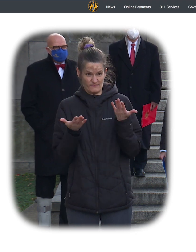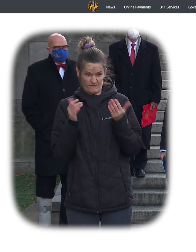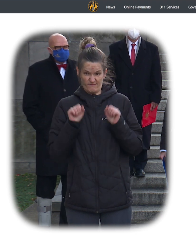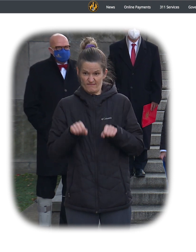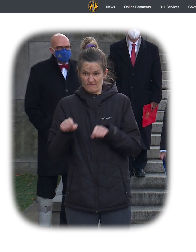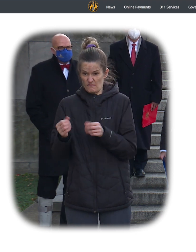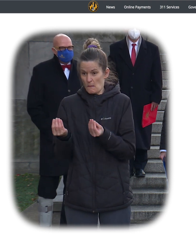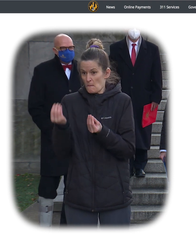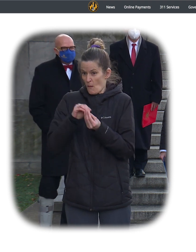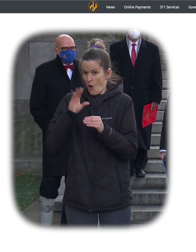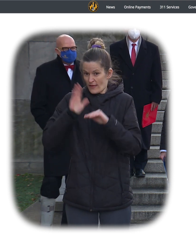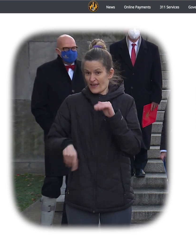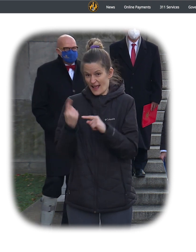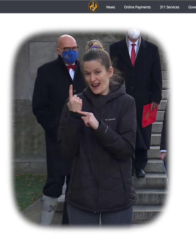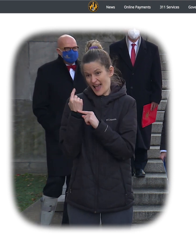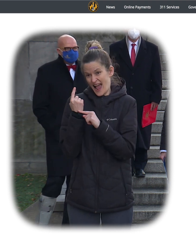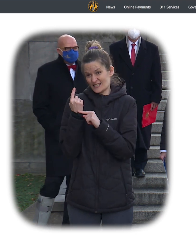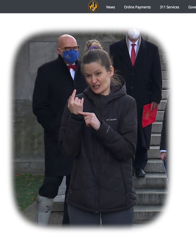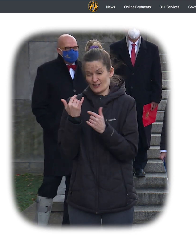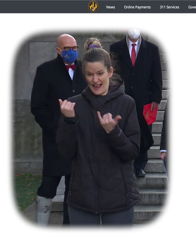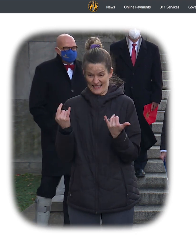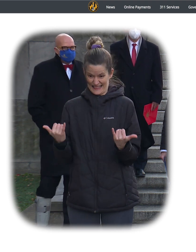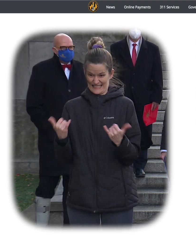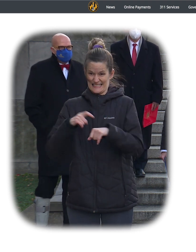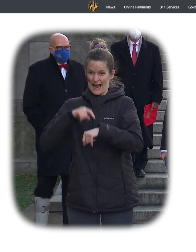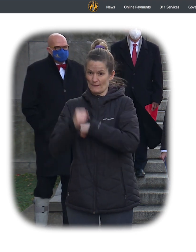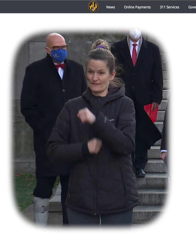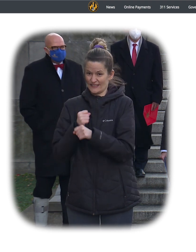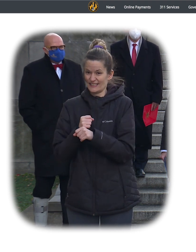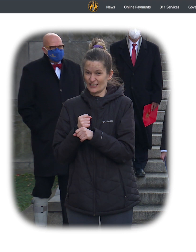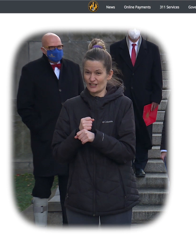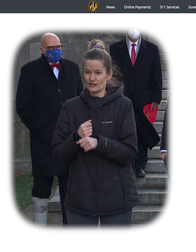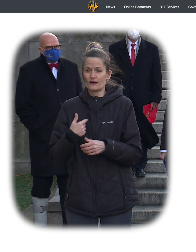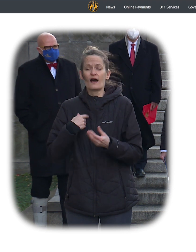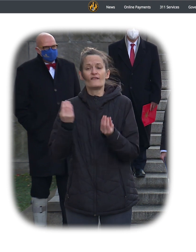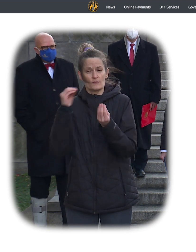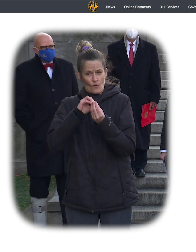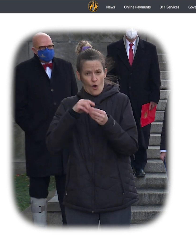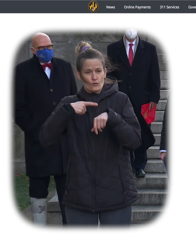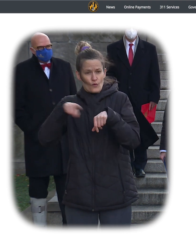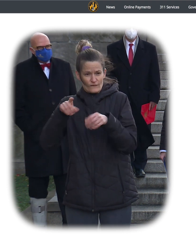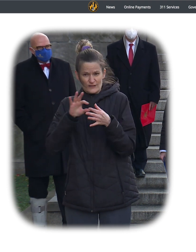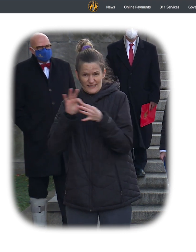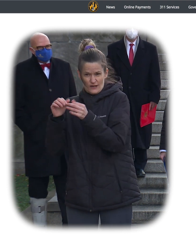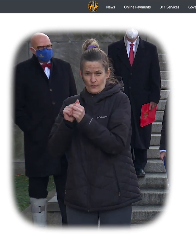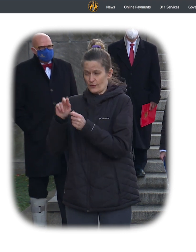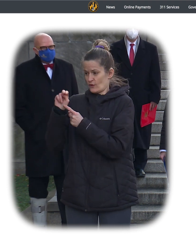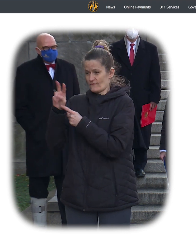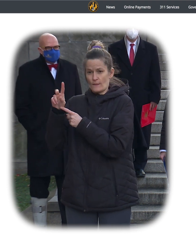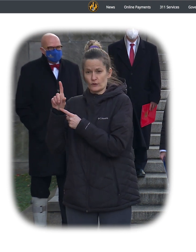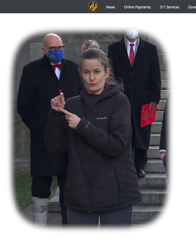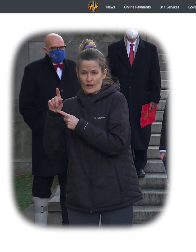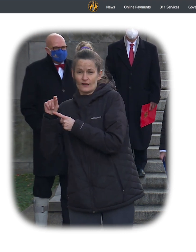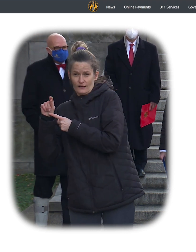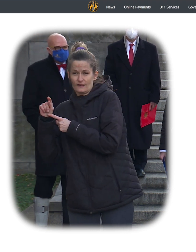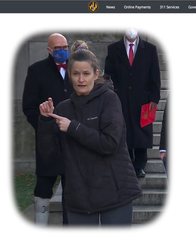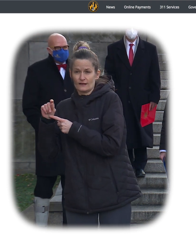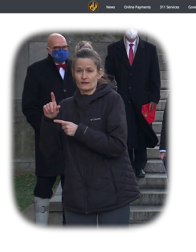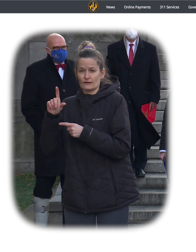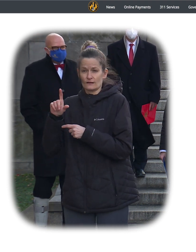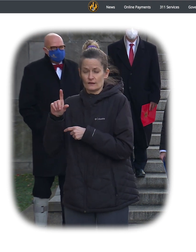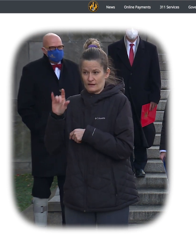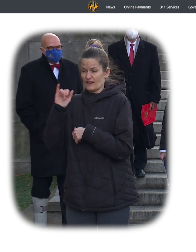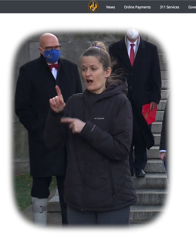time. For additional reference, on November 20th, there were 107 hospital admissions in city hospitals attributable